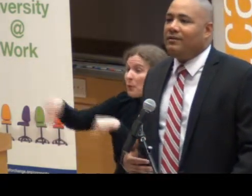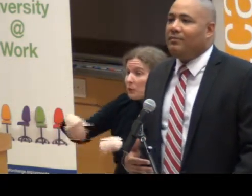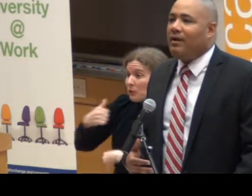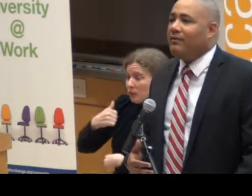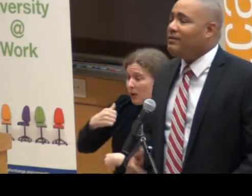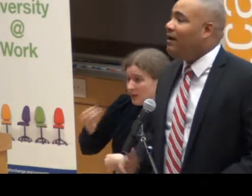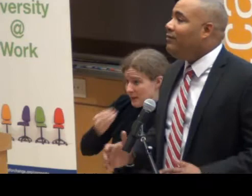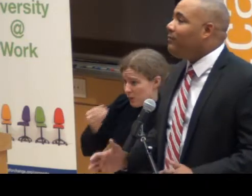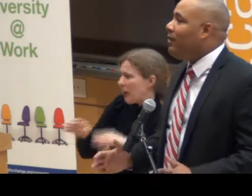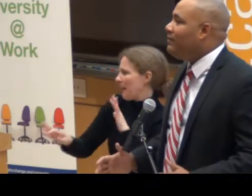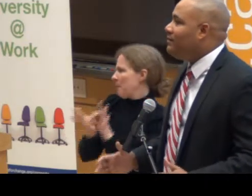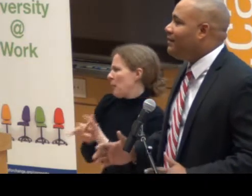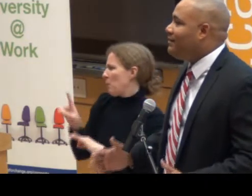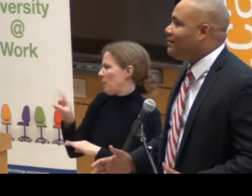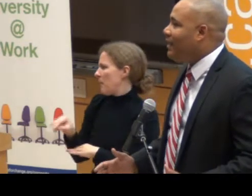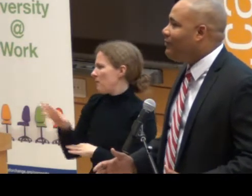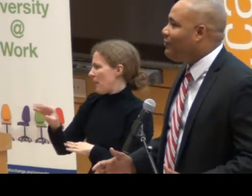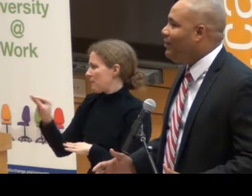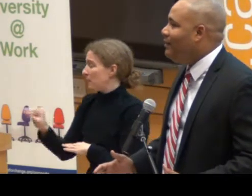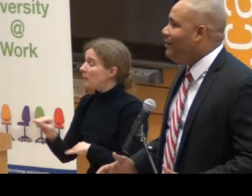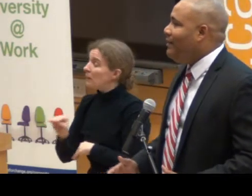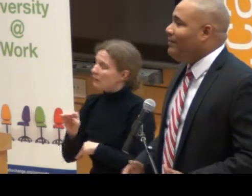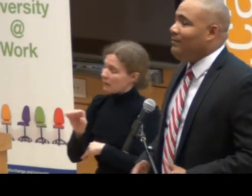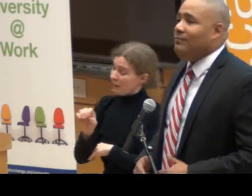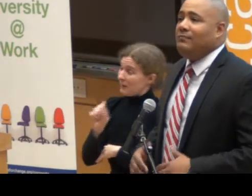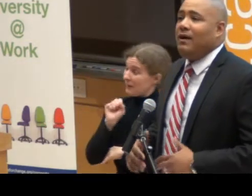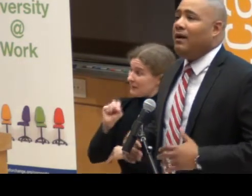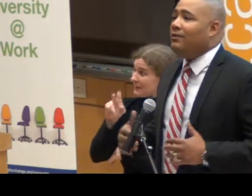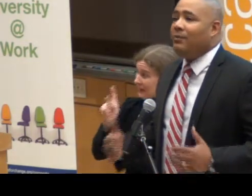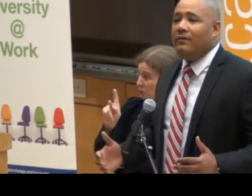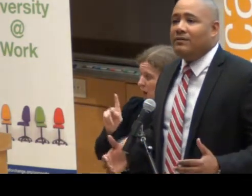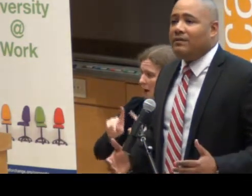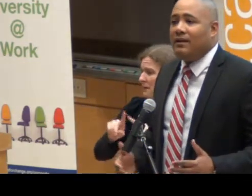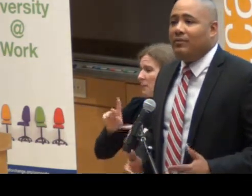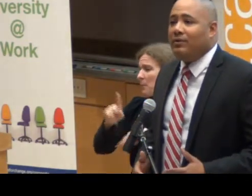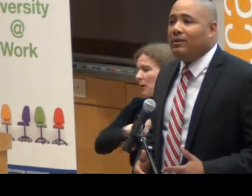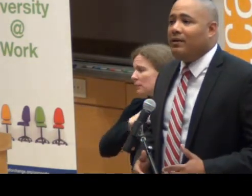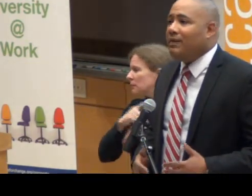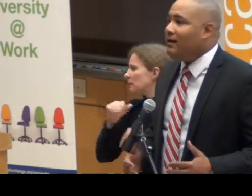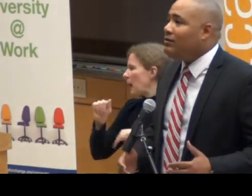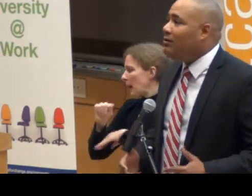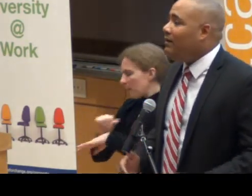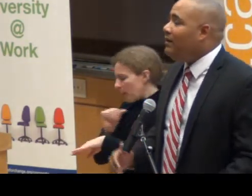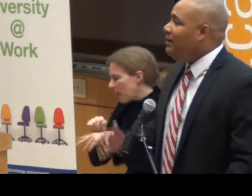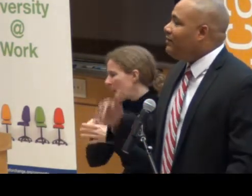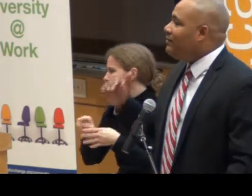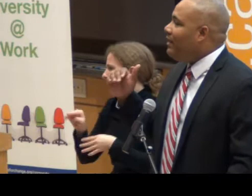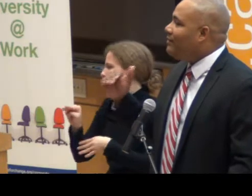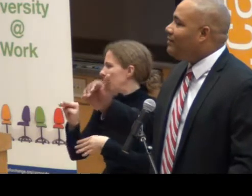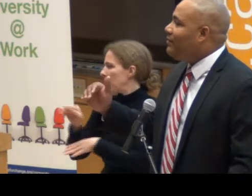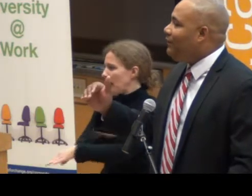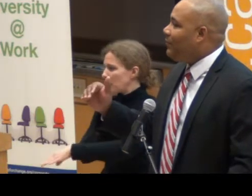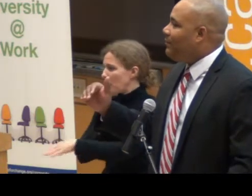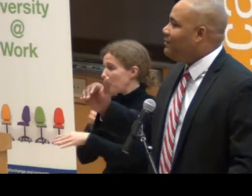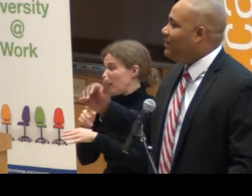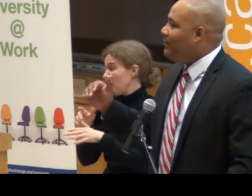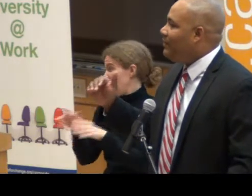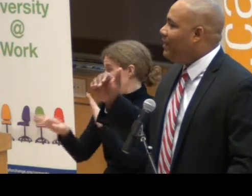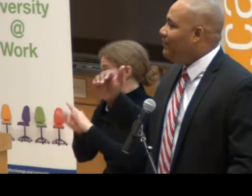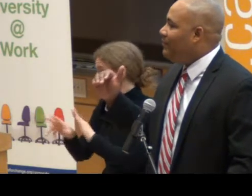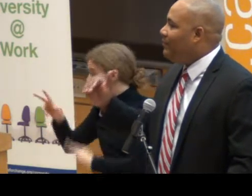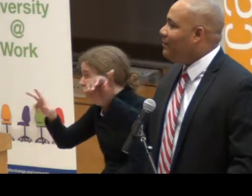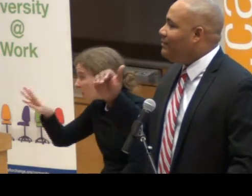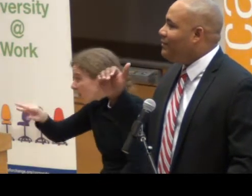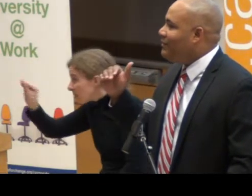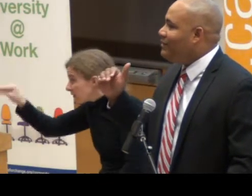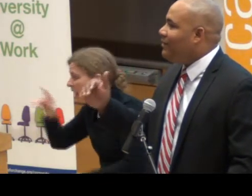are coming into the province. Other provinces like Saskatchewan, other provinces like Alberta, Manitoba, they're as high as 34% where